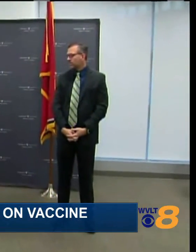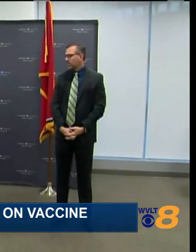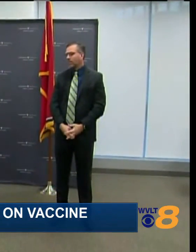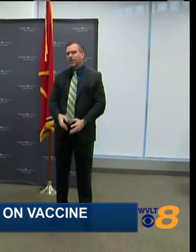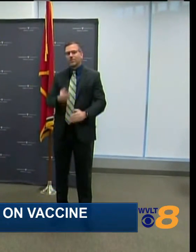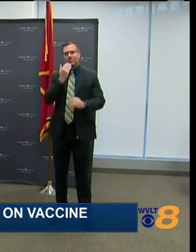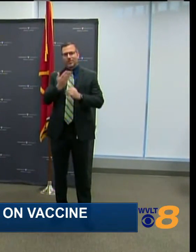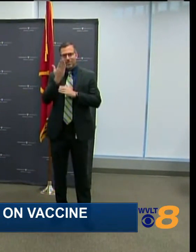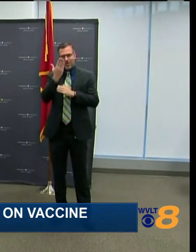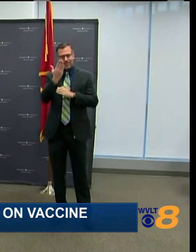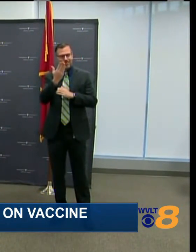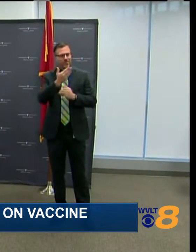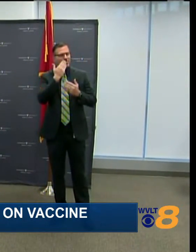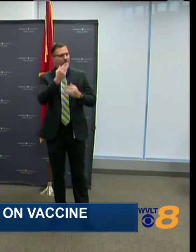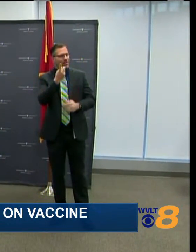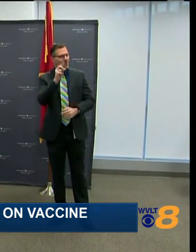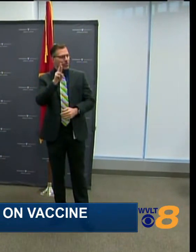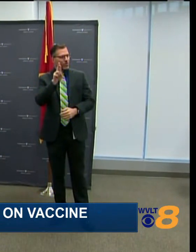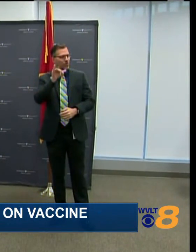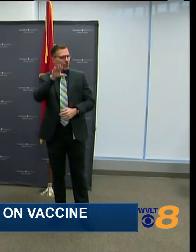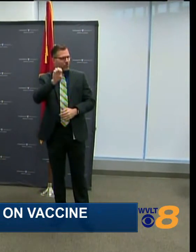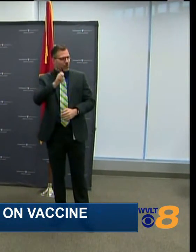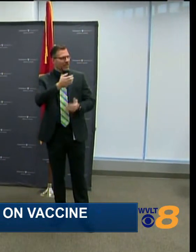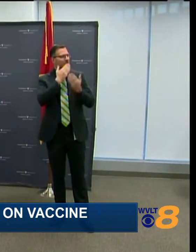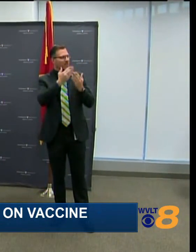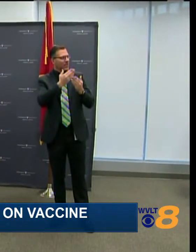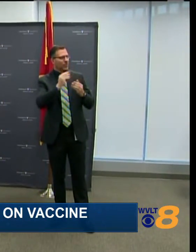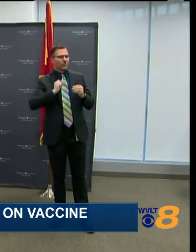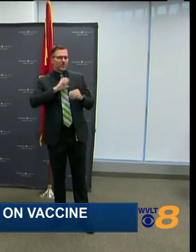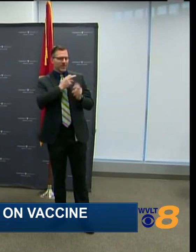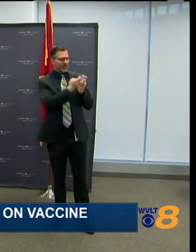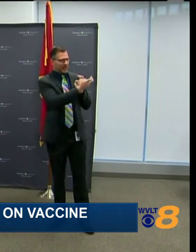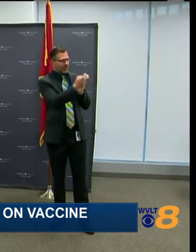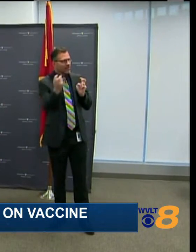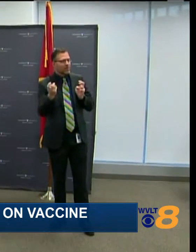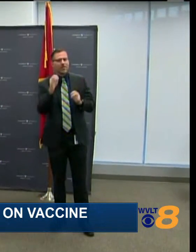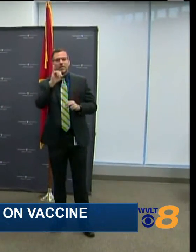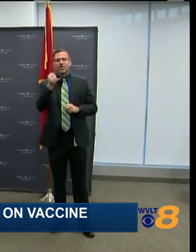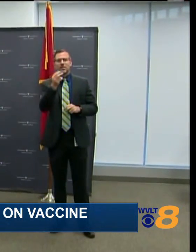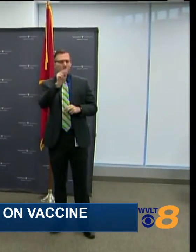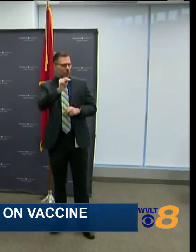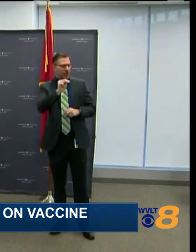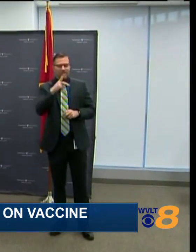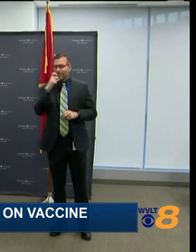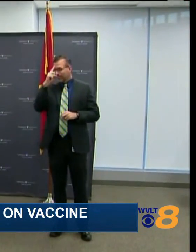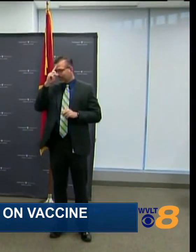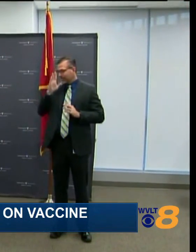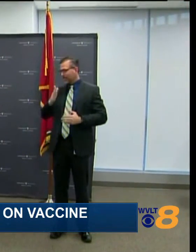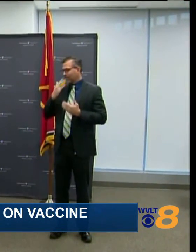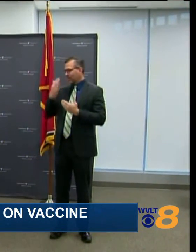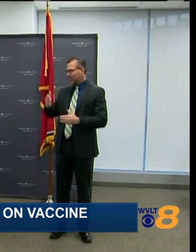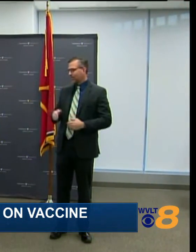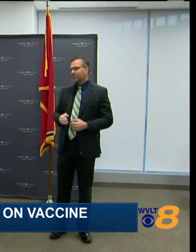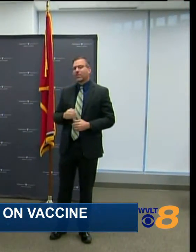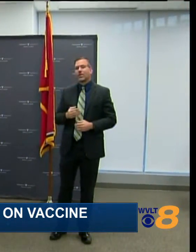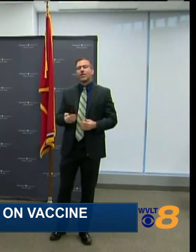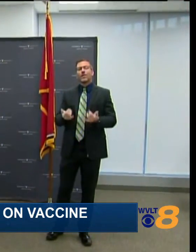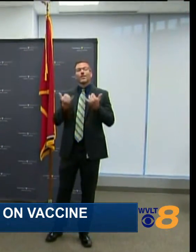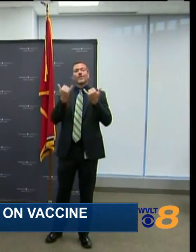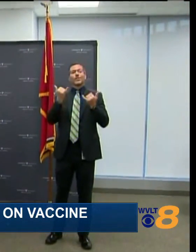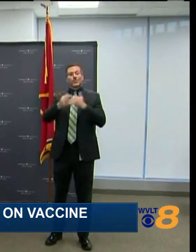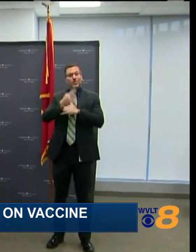Good morning. Thank you, Dr. Rice. Thank you, healthcare workers, John, Governor. We are very excited today